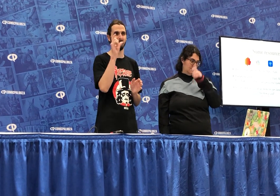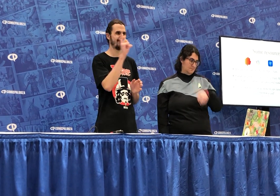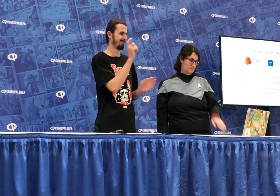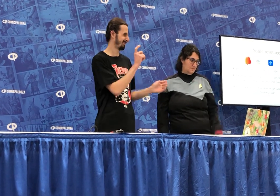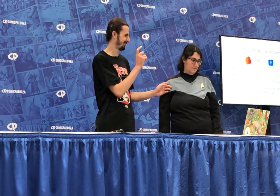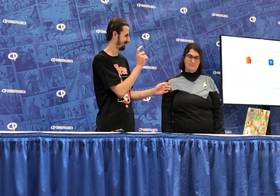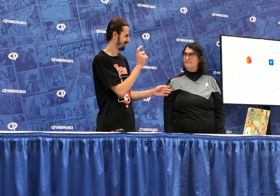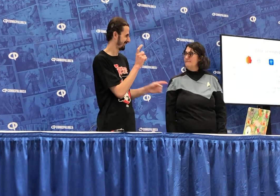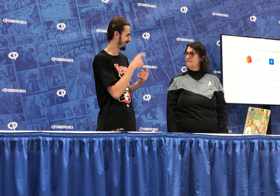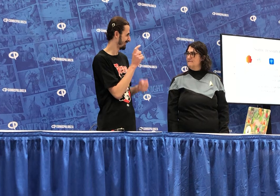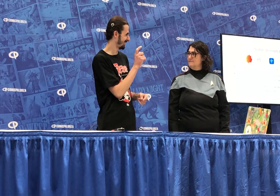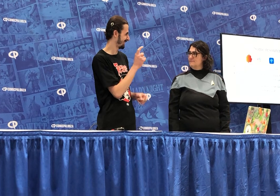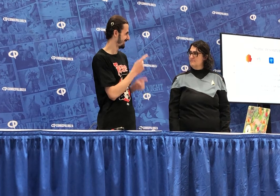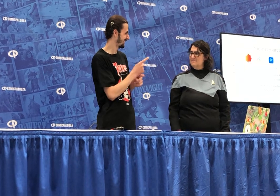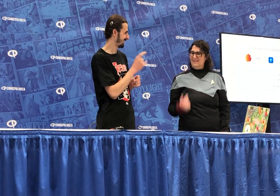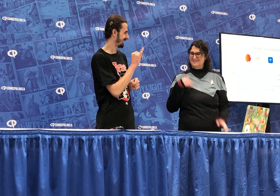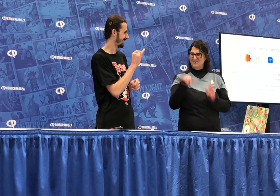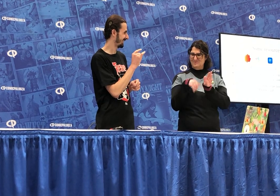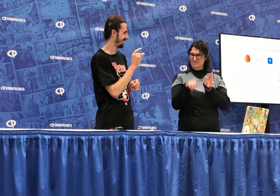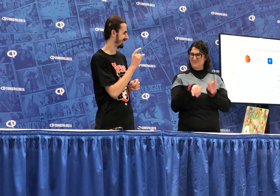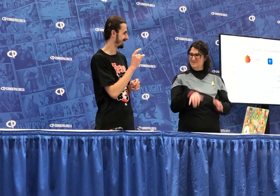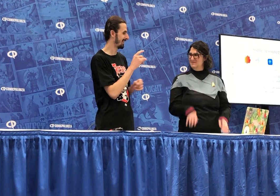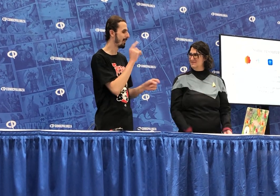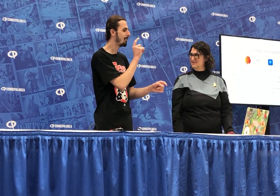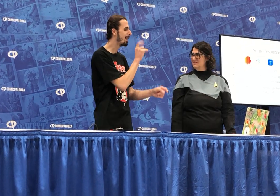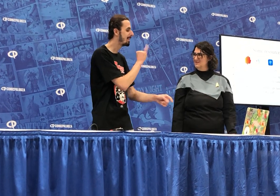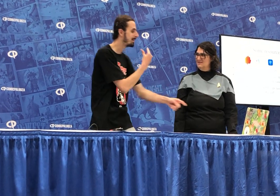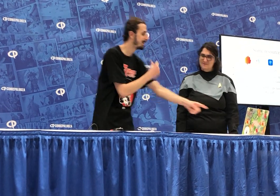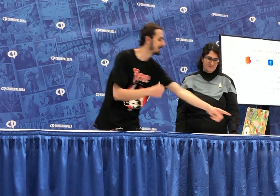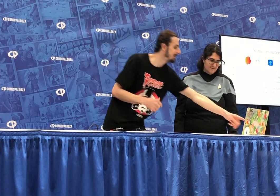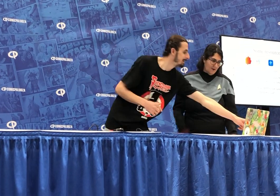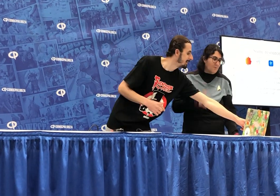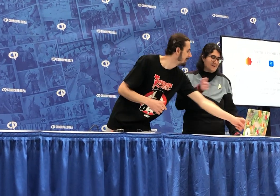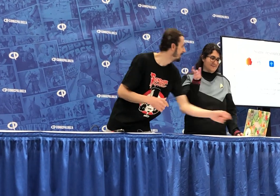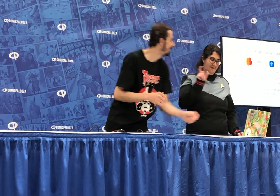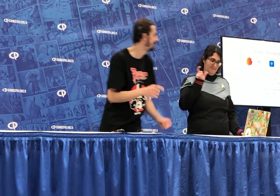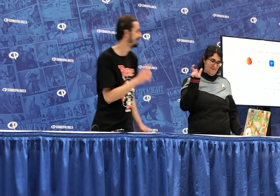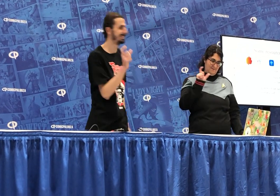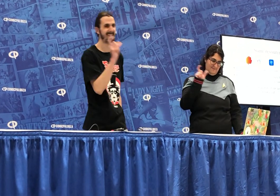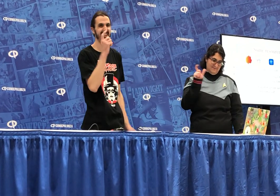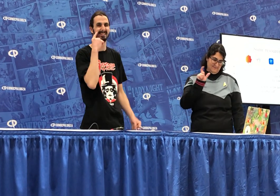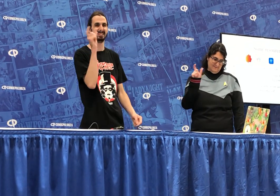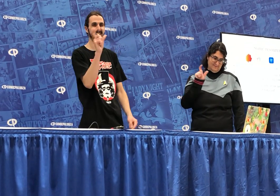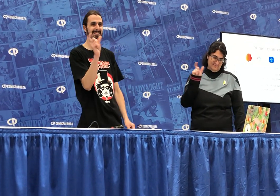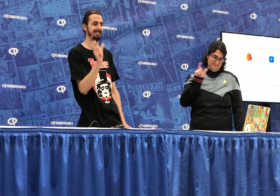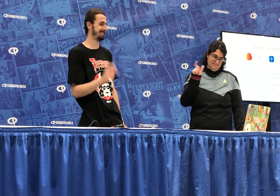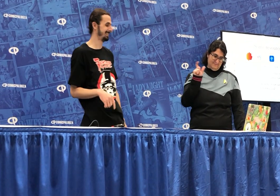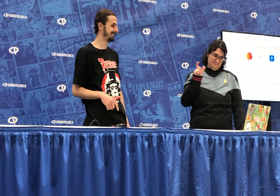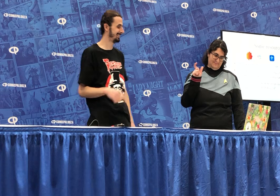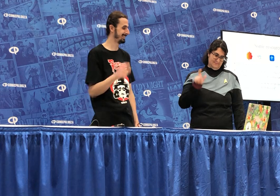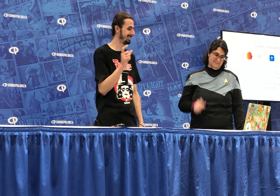and Instagram, Facebook. You sign Instagram like this? Oh, YouTube. No, he said Instagram. How do you sign Instagram? Okay, yeah, Instagram like